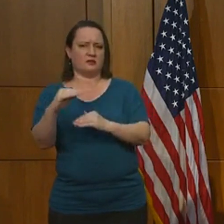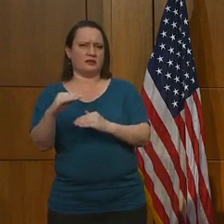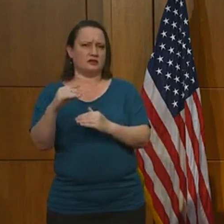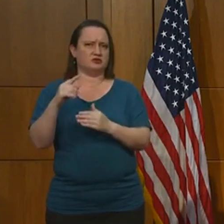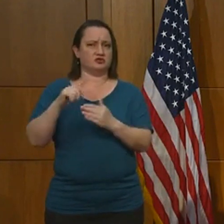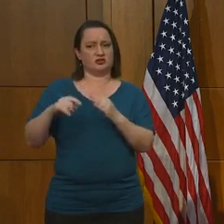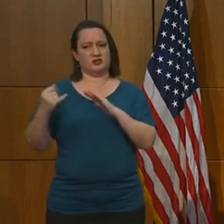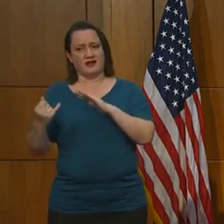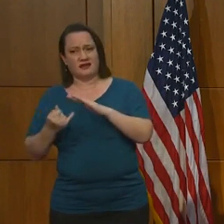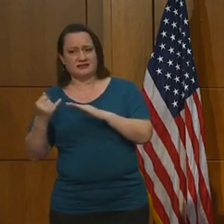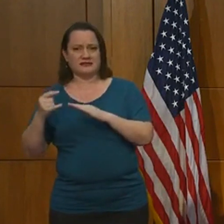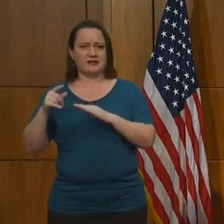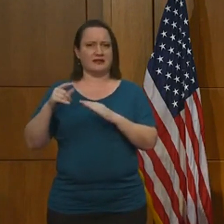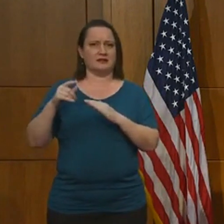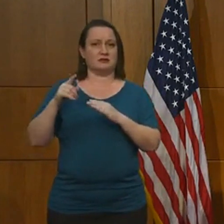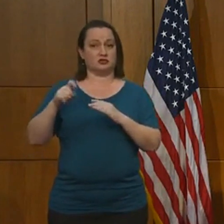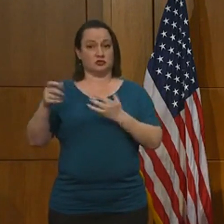there's